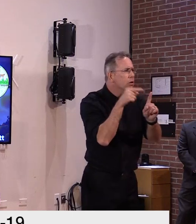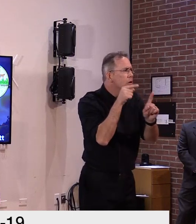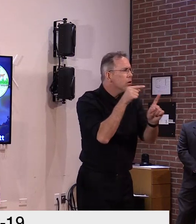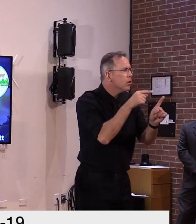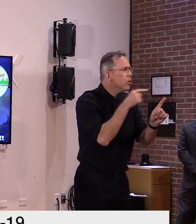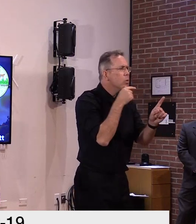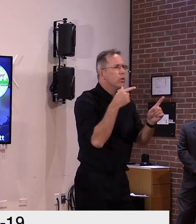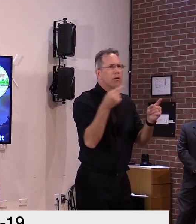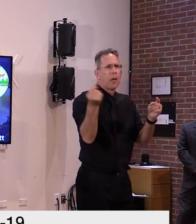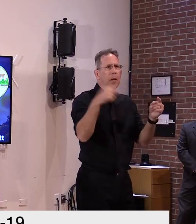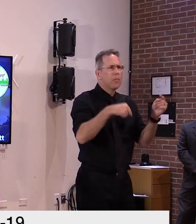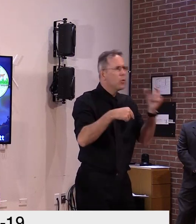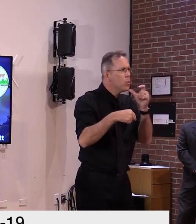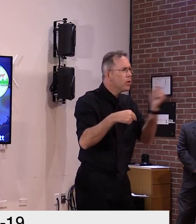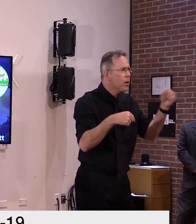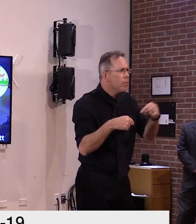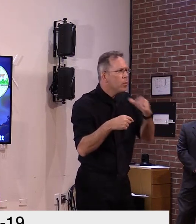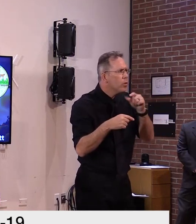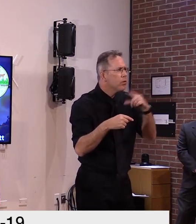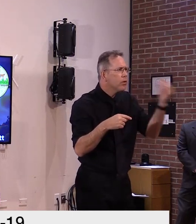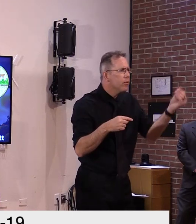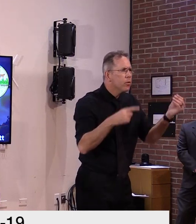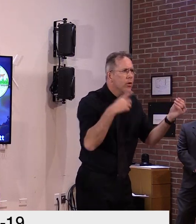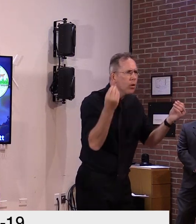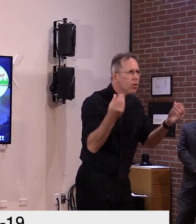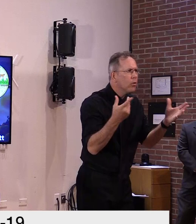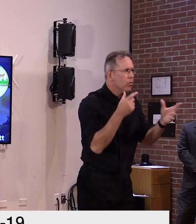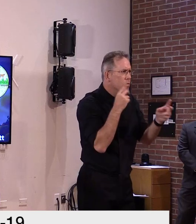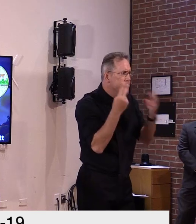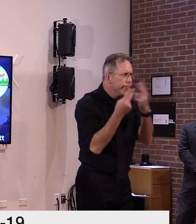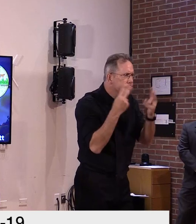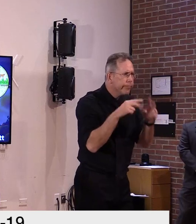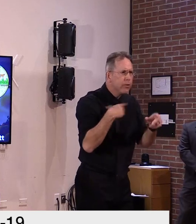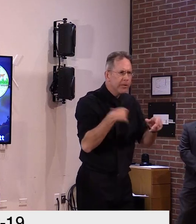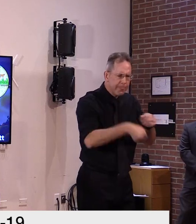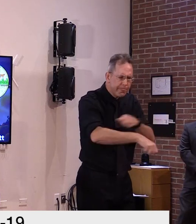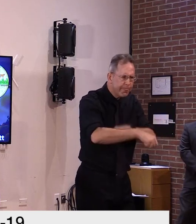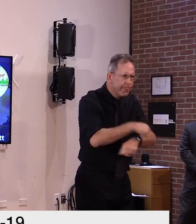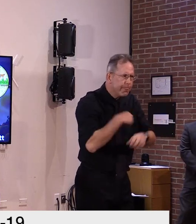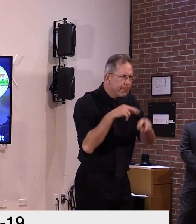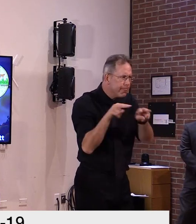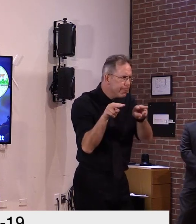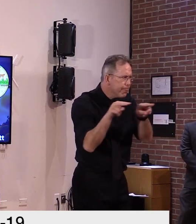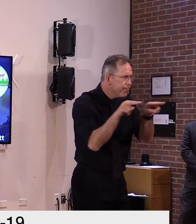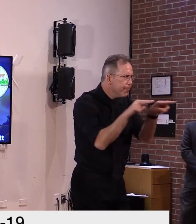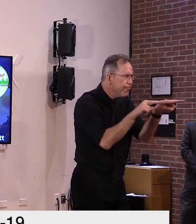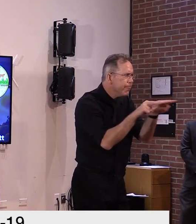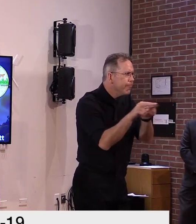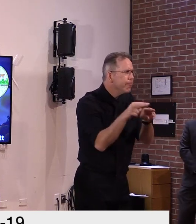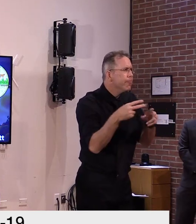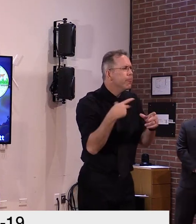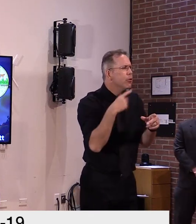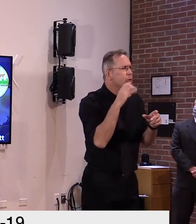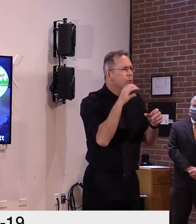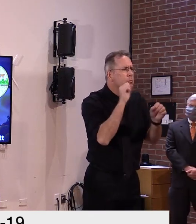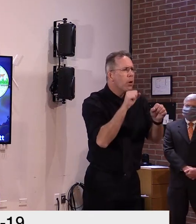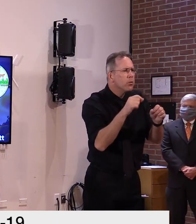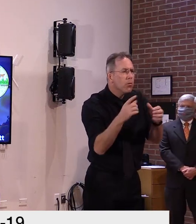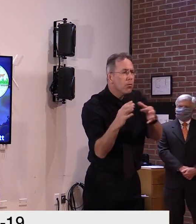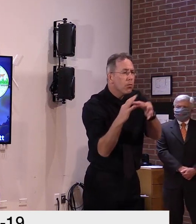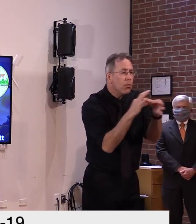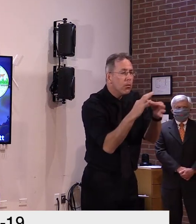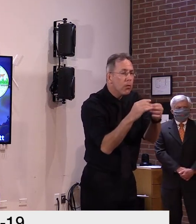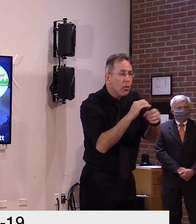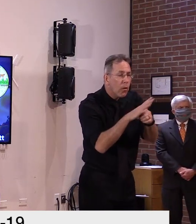and I think take great pains to make sure that if there was even a potential relationship to COVID, that we've